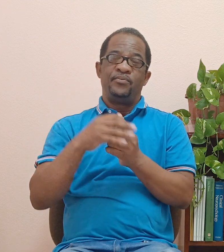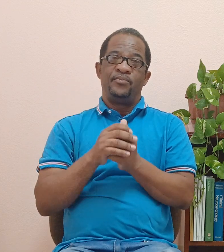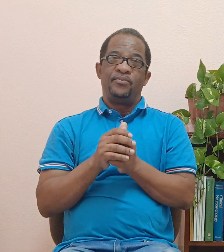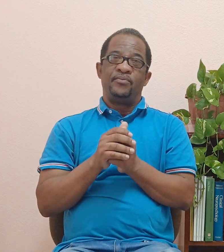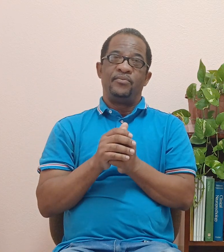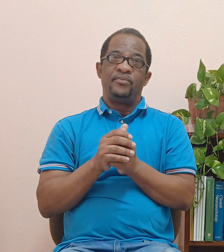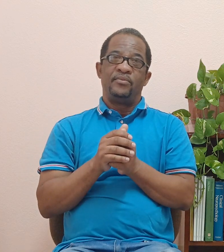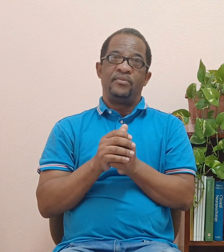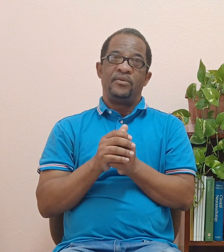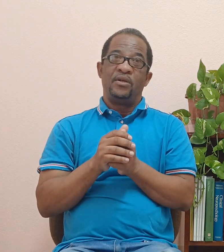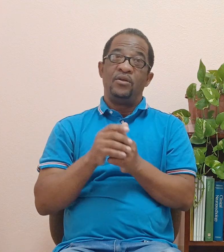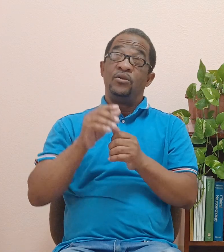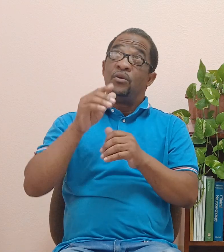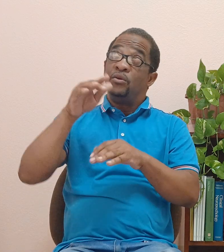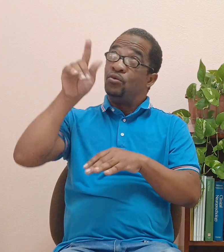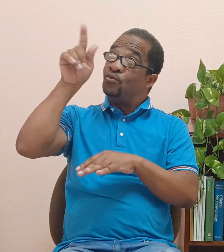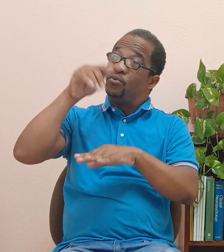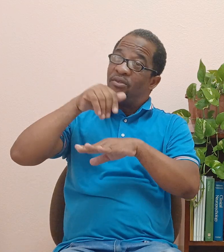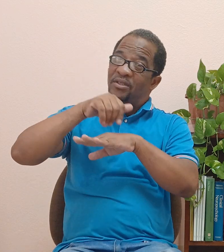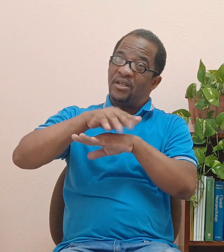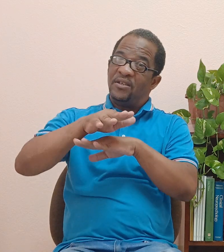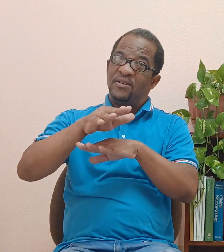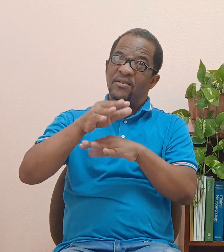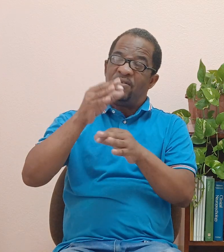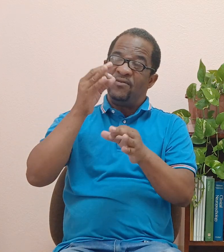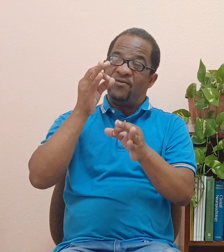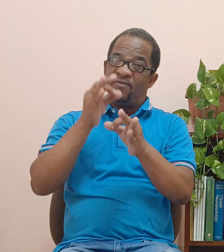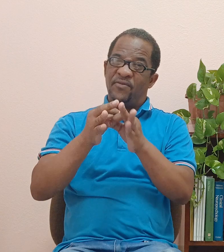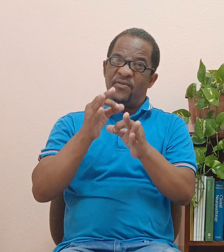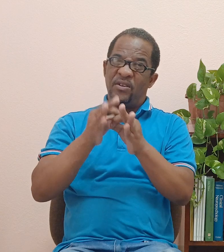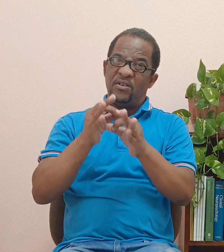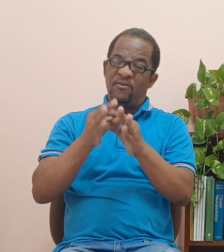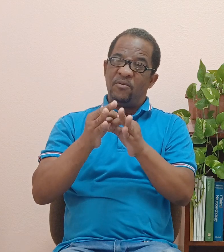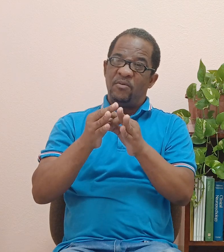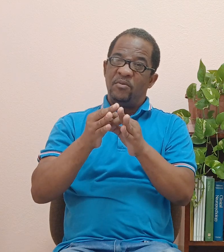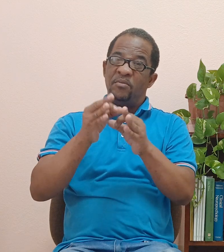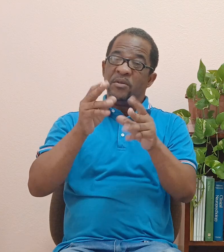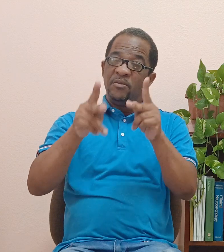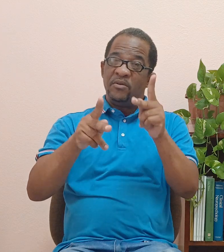You send faithful saints to intercede for me.